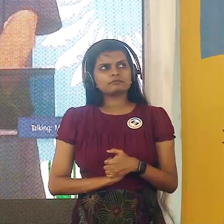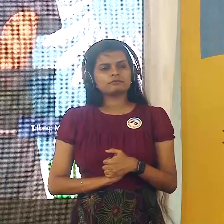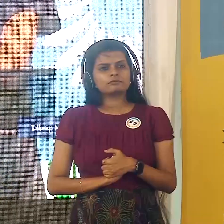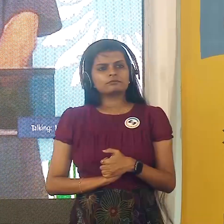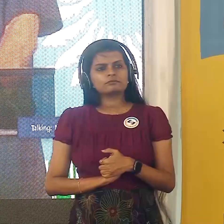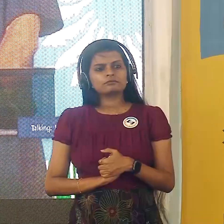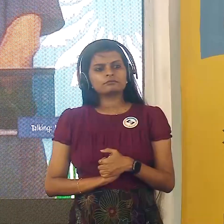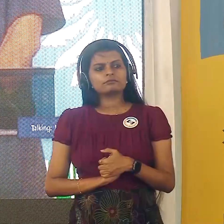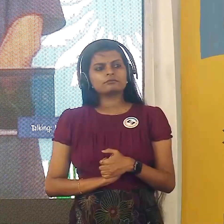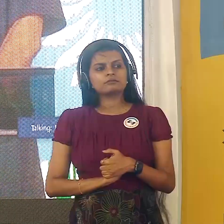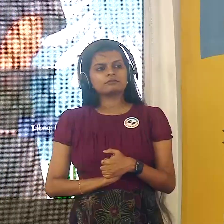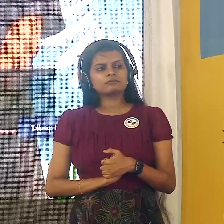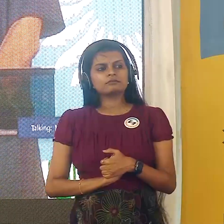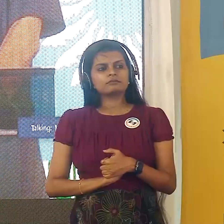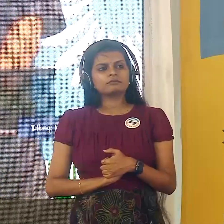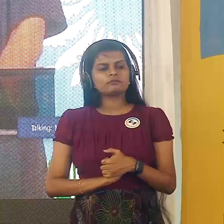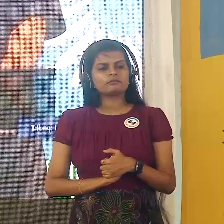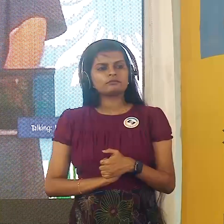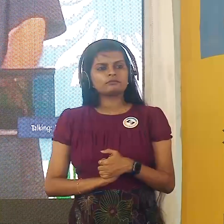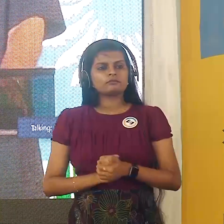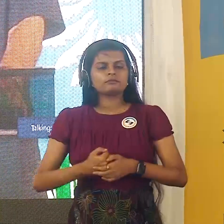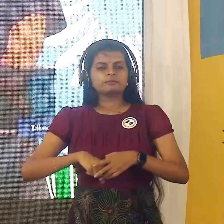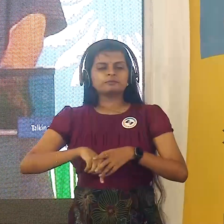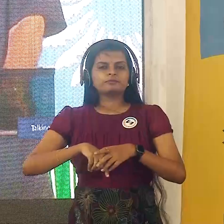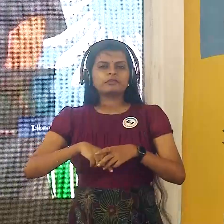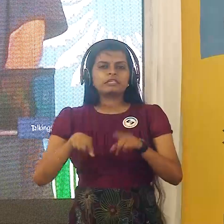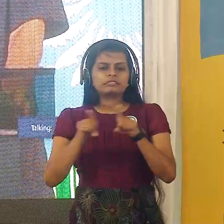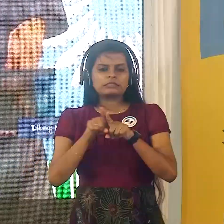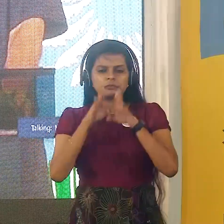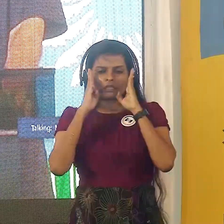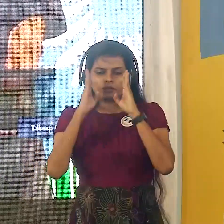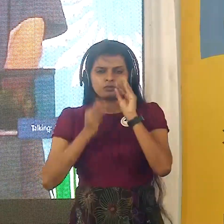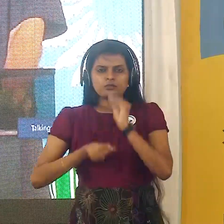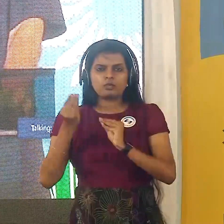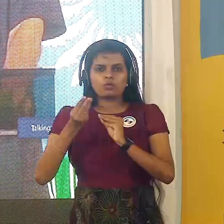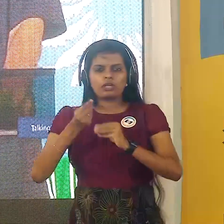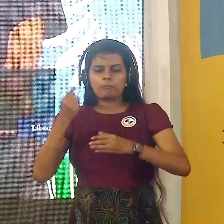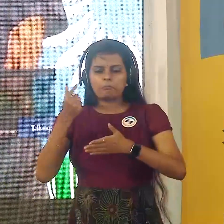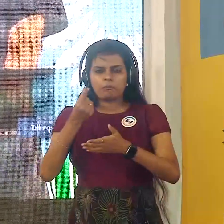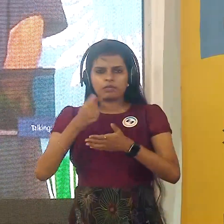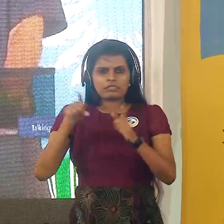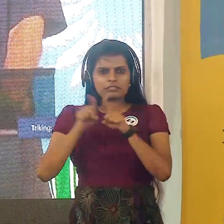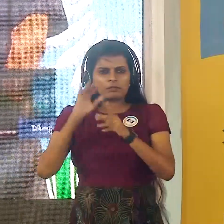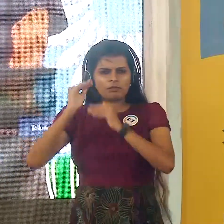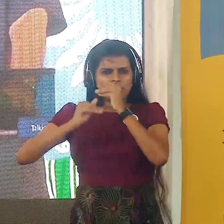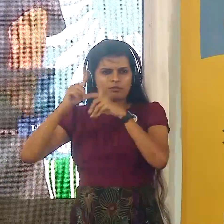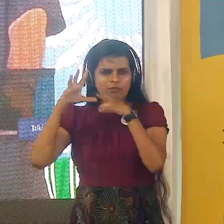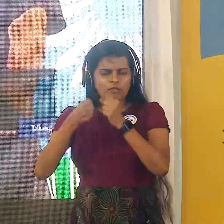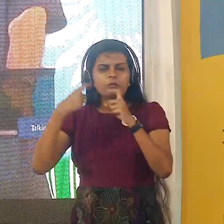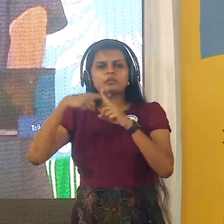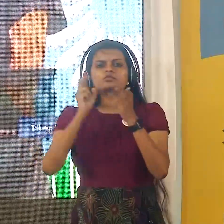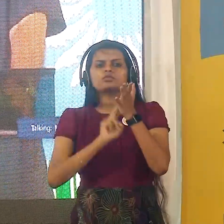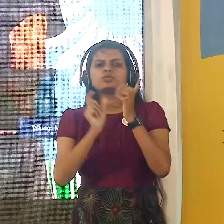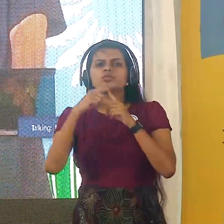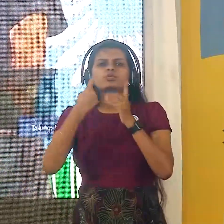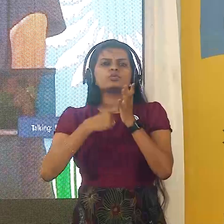to which we must pay great attention is increasing productivity, nutrition